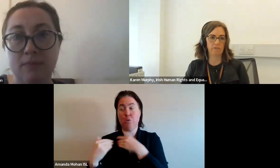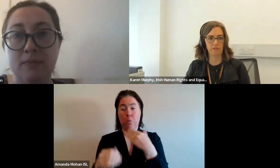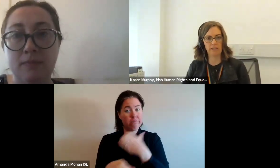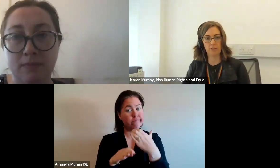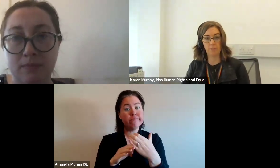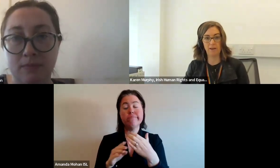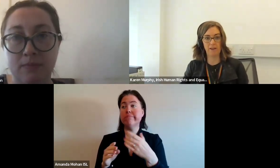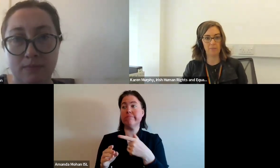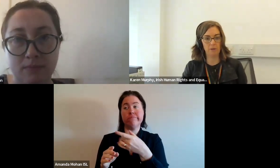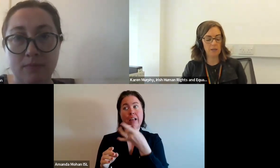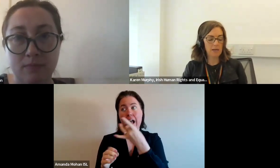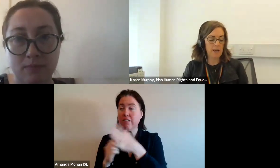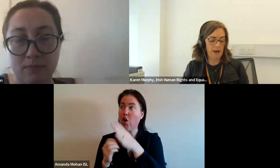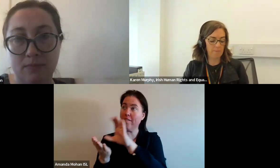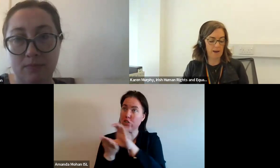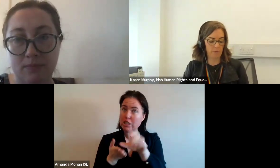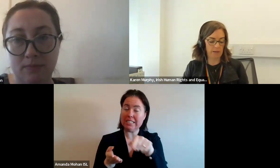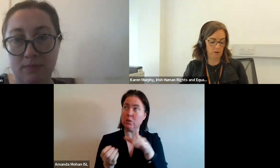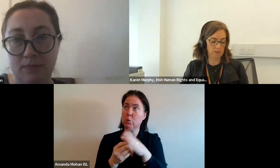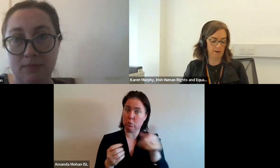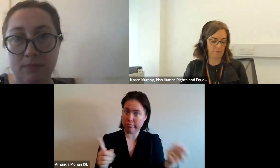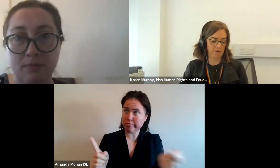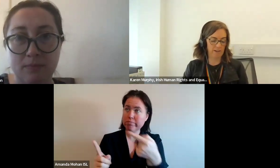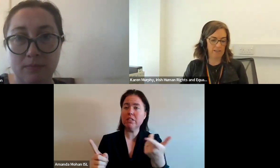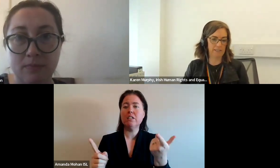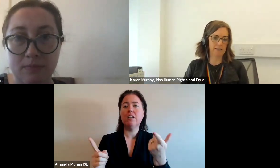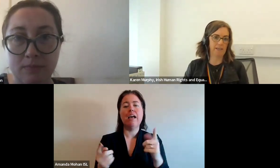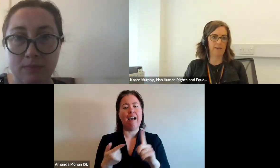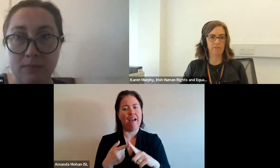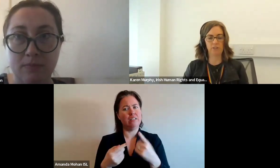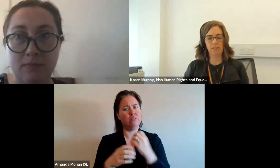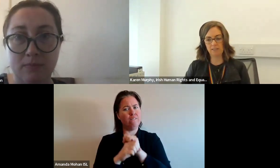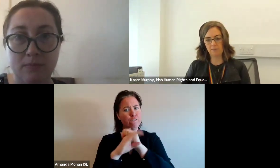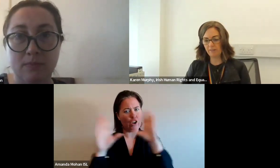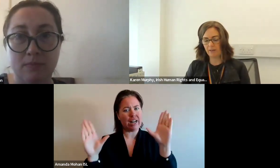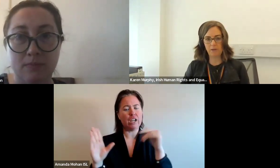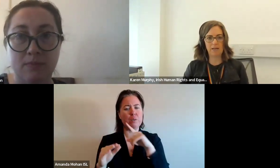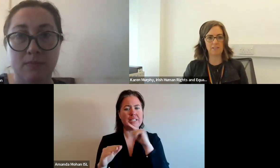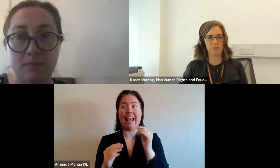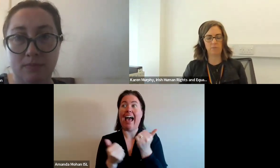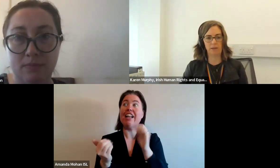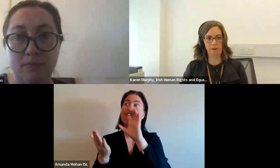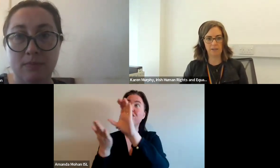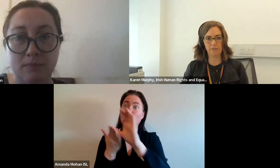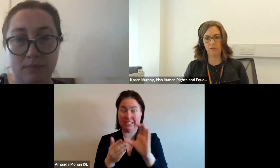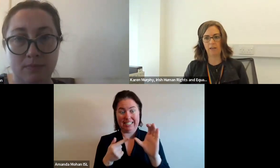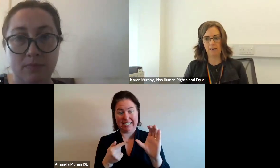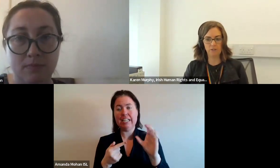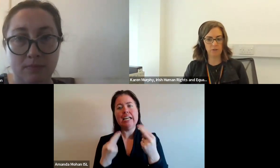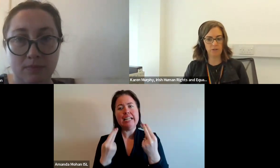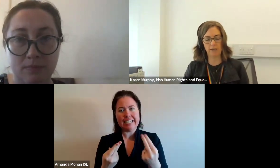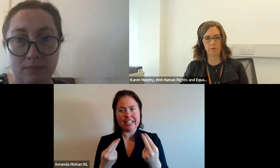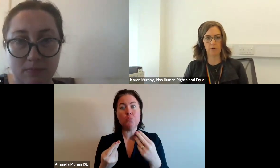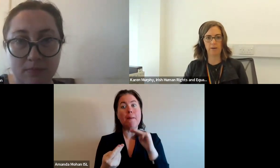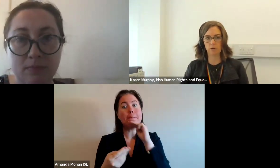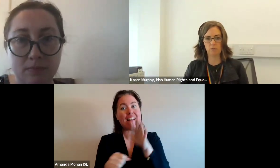and call for funding to be made available. And we also have made it really clear that any funding that is made available has to be meaningful and